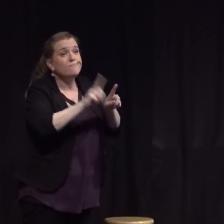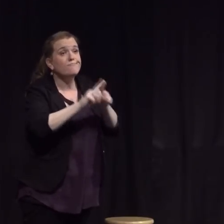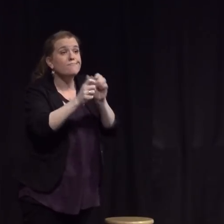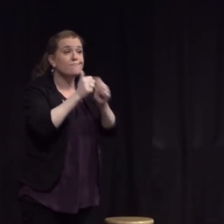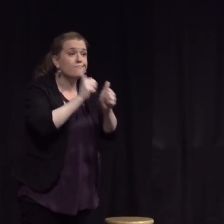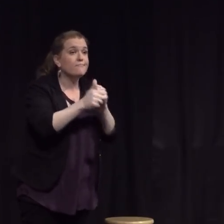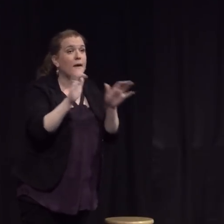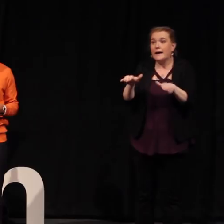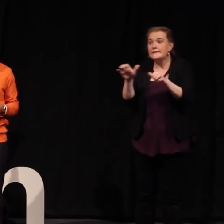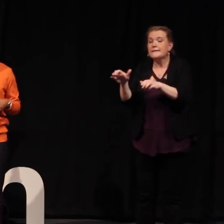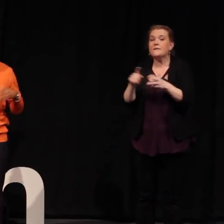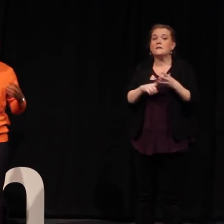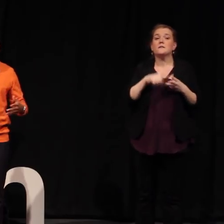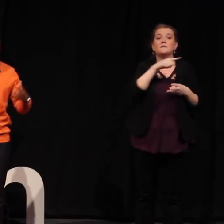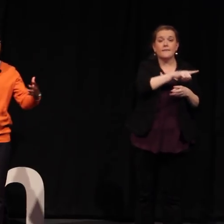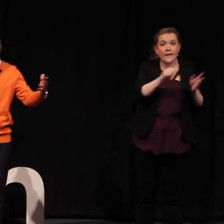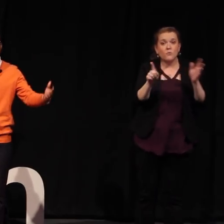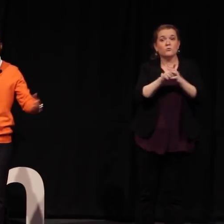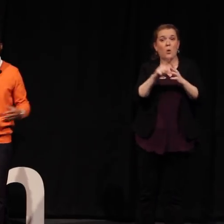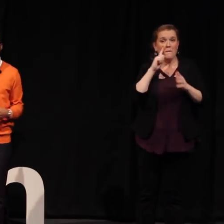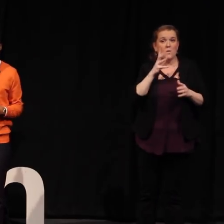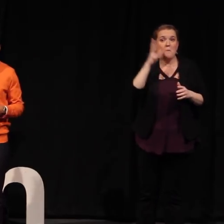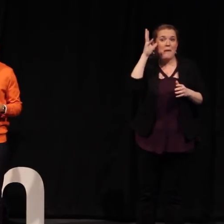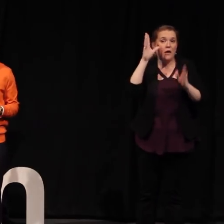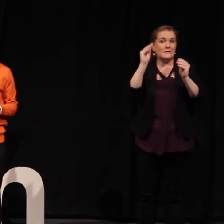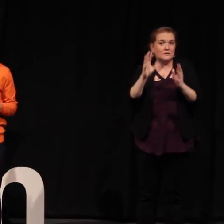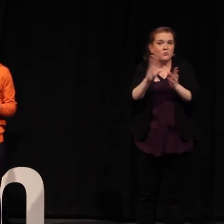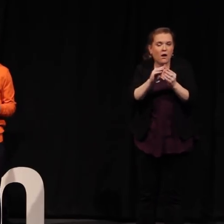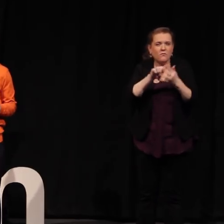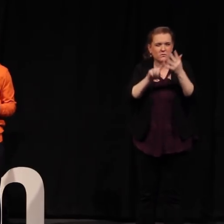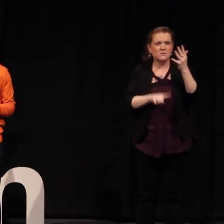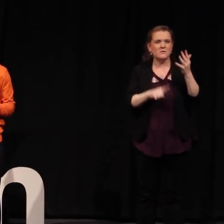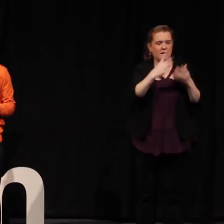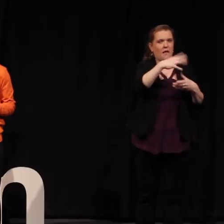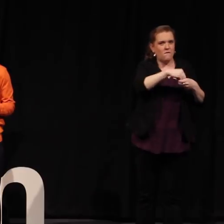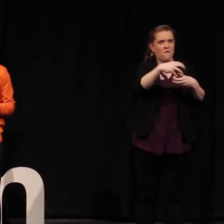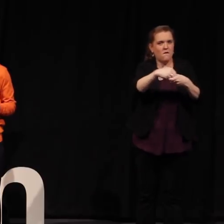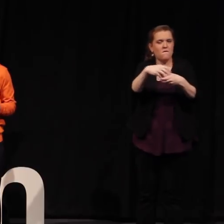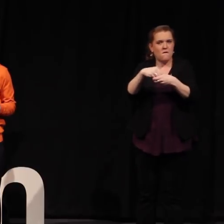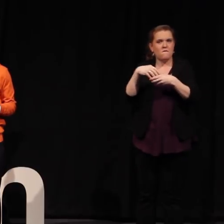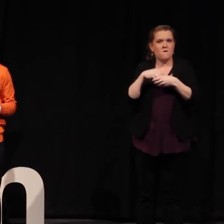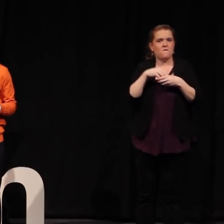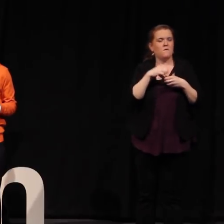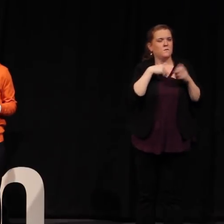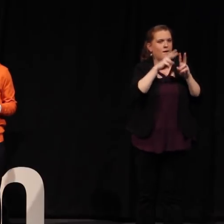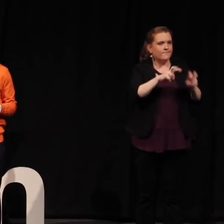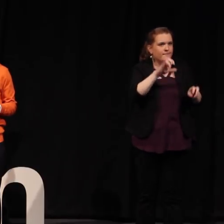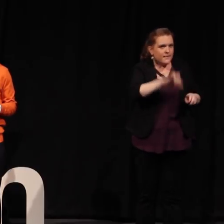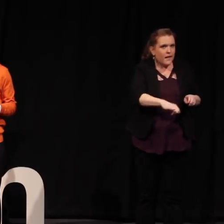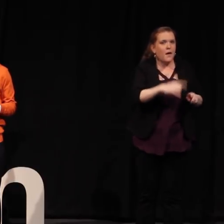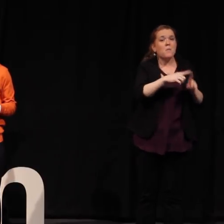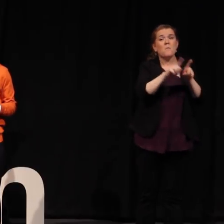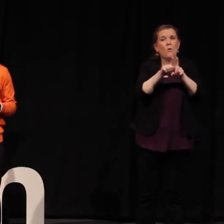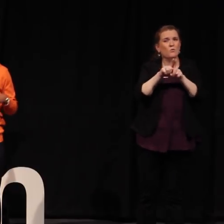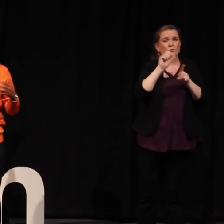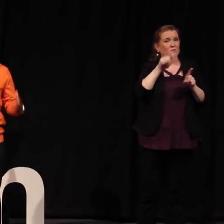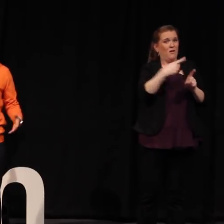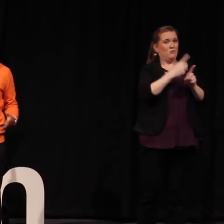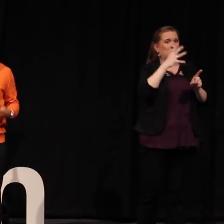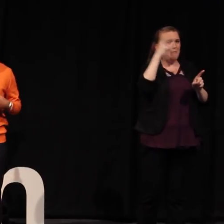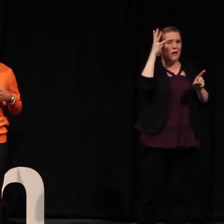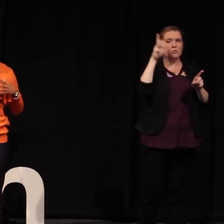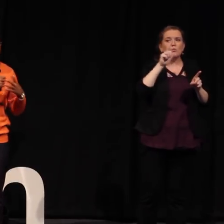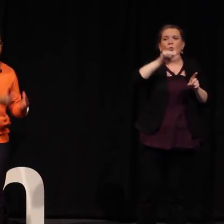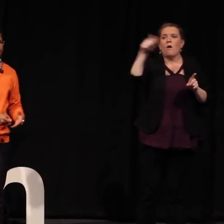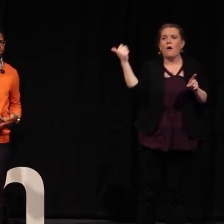conferences, but I also found myself looking closely at the various elders that were a part of this kingdom. The